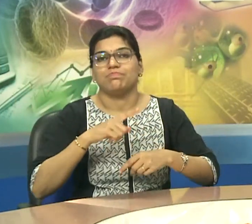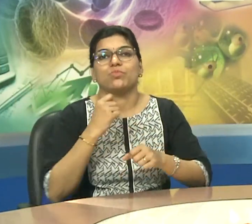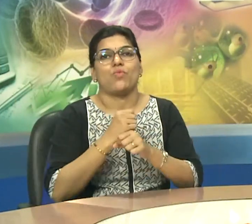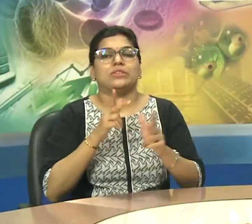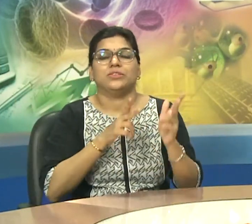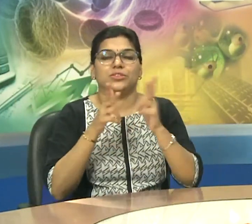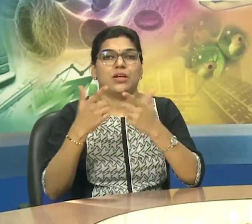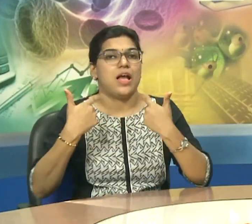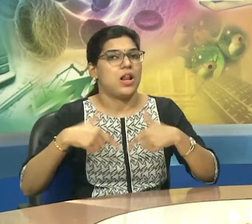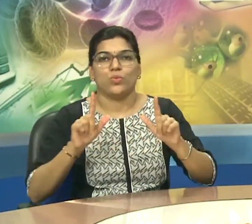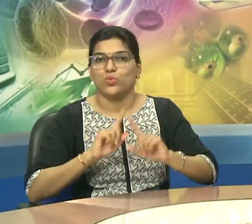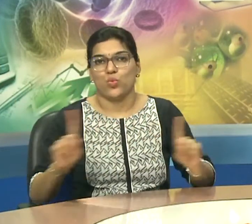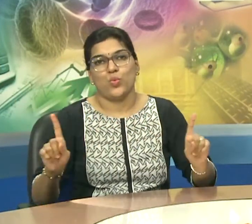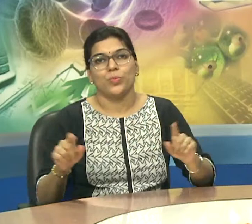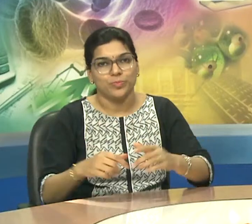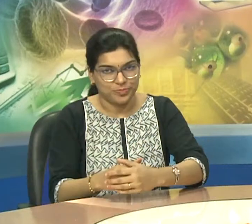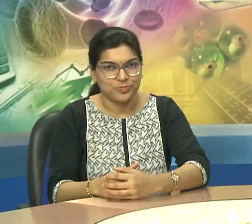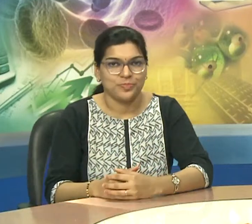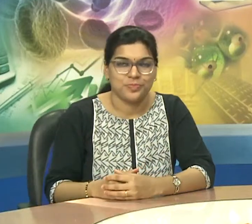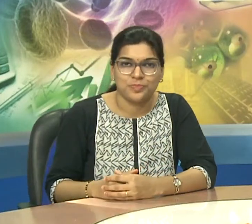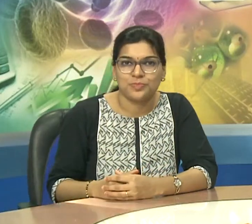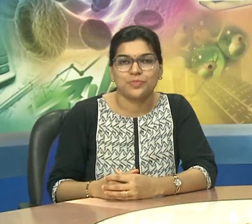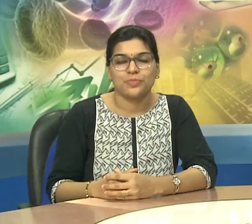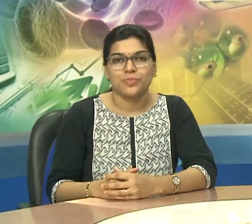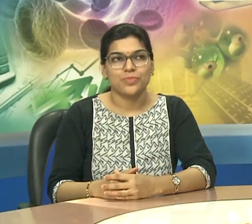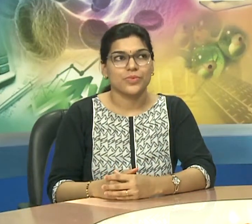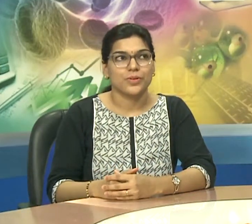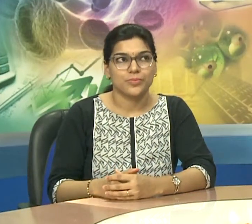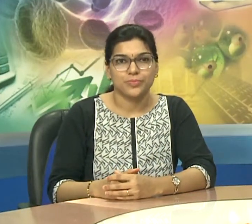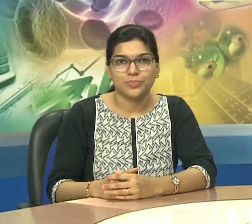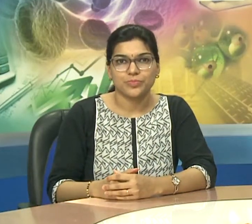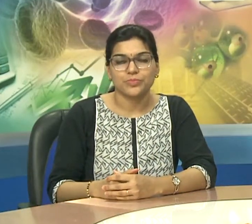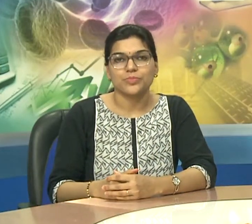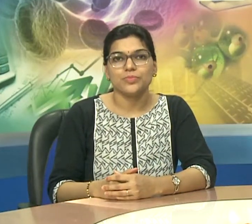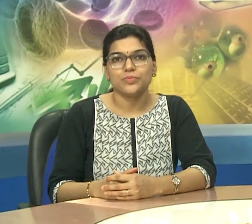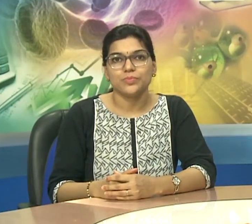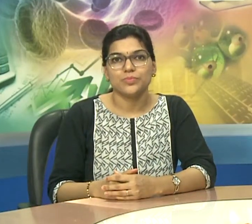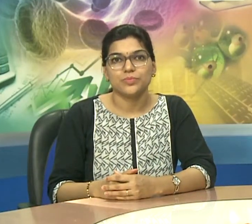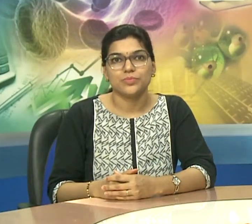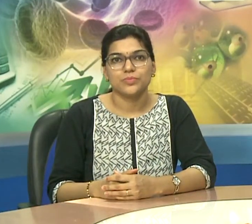cage is not allowed. All these things are illegal, not allowed.